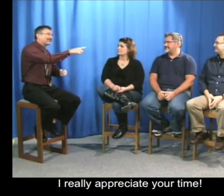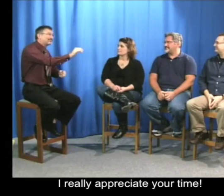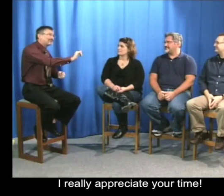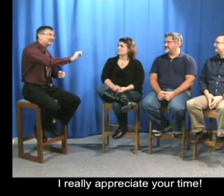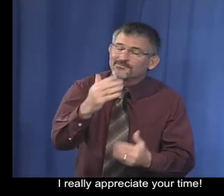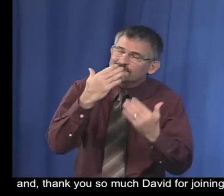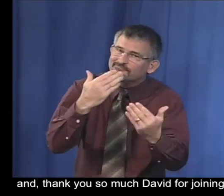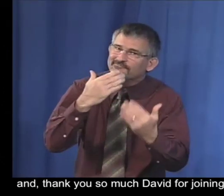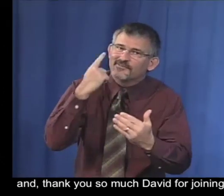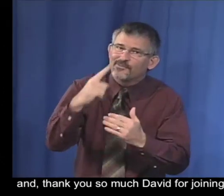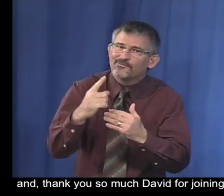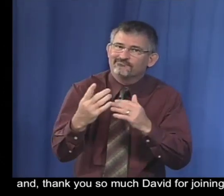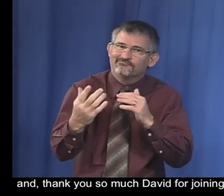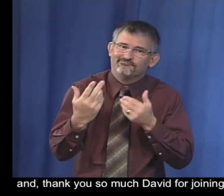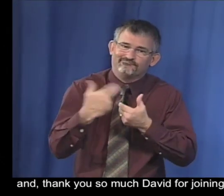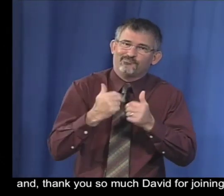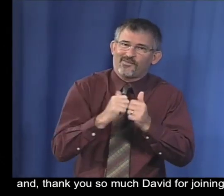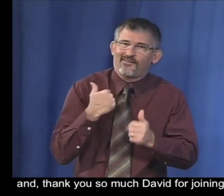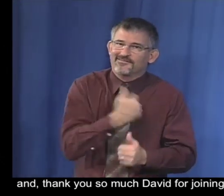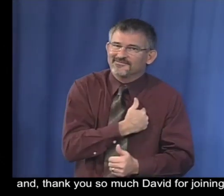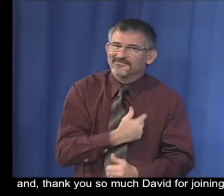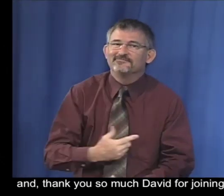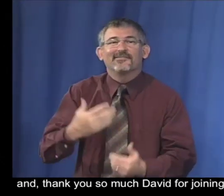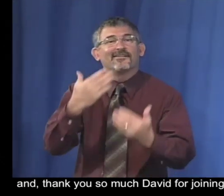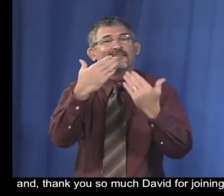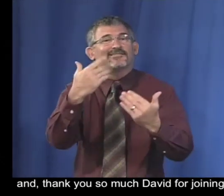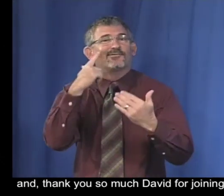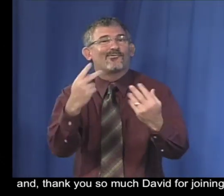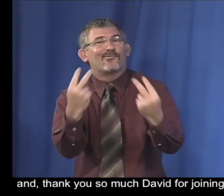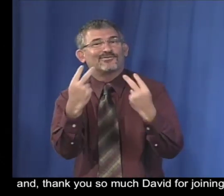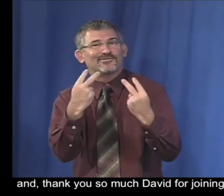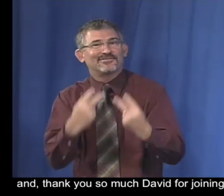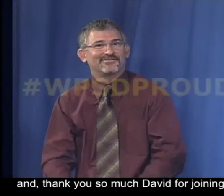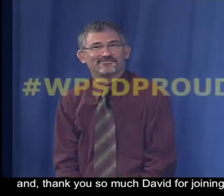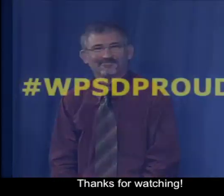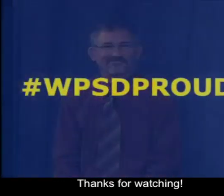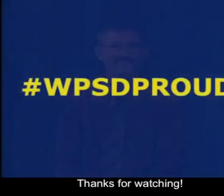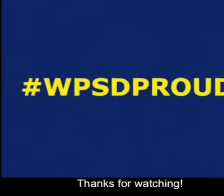And thank you so much, David, for joining us. Thanks for watching.